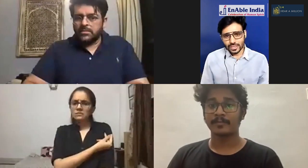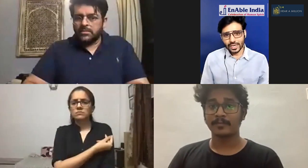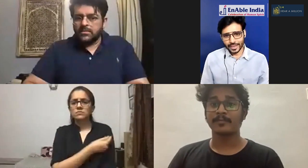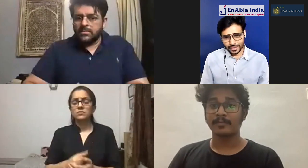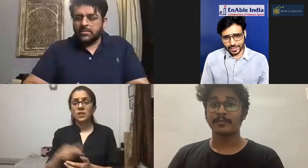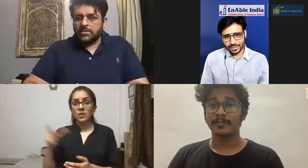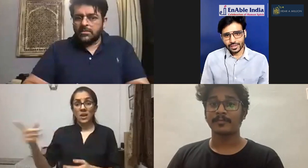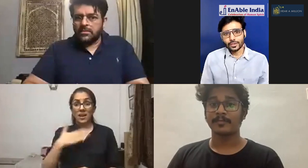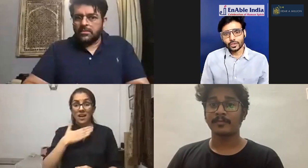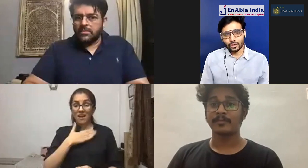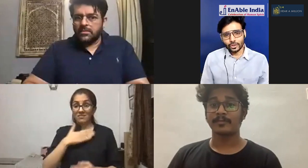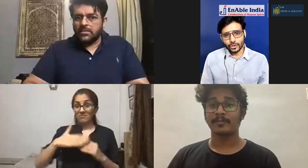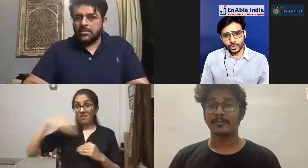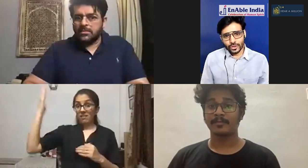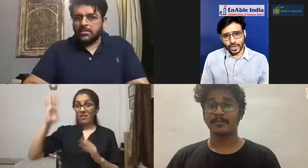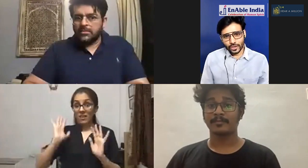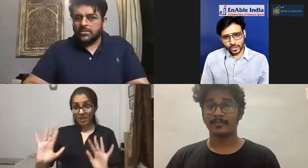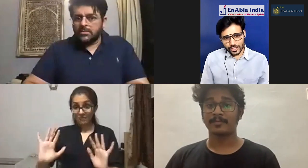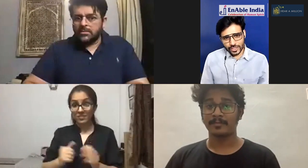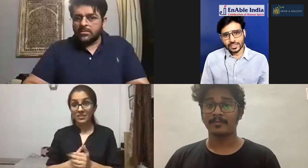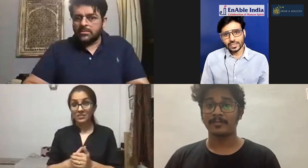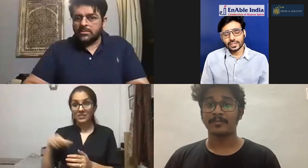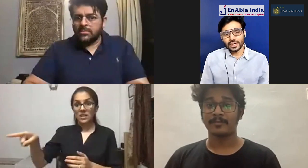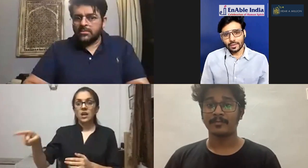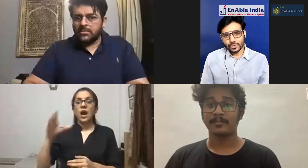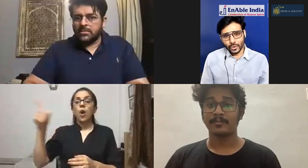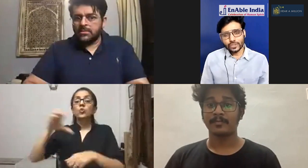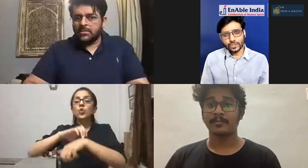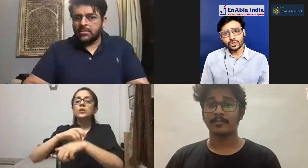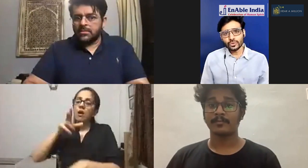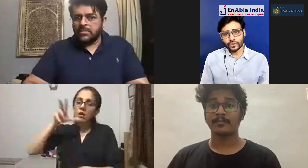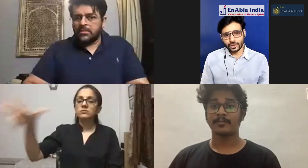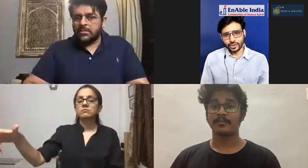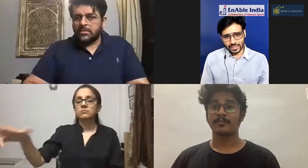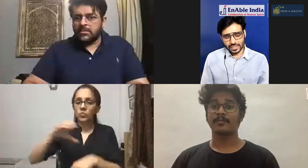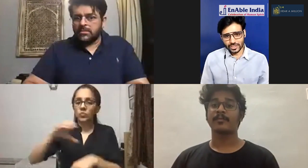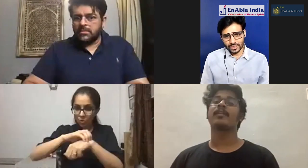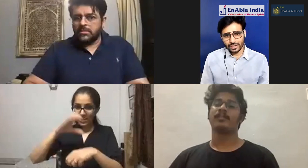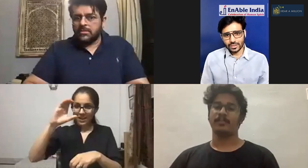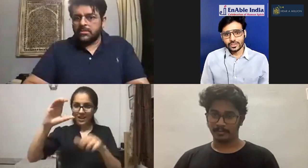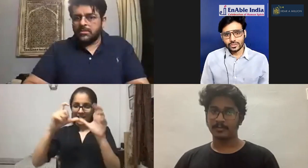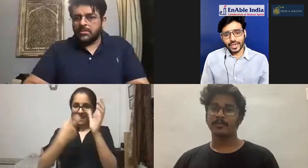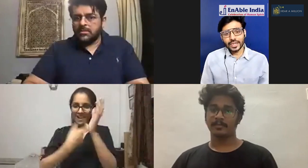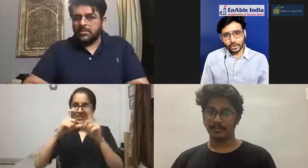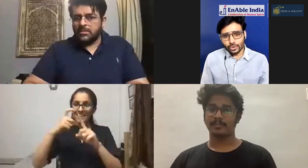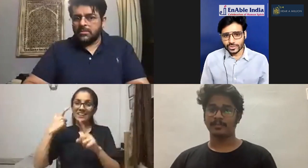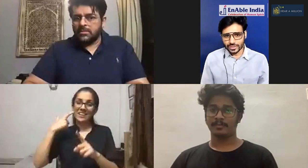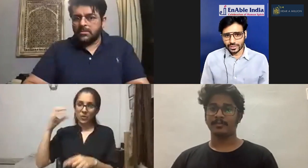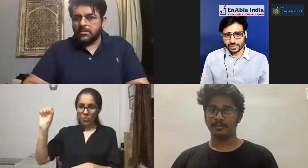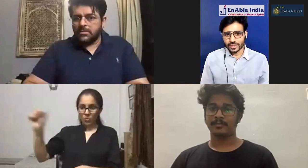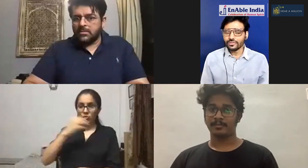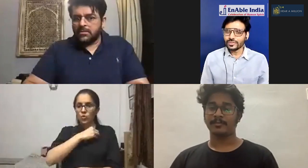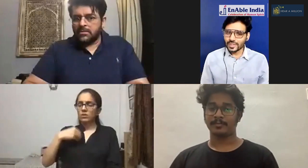because he is a high risk, talk to your cardiologist that I'm going to go for a vaccination so that he